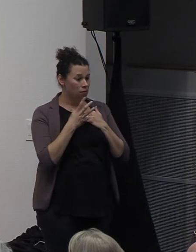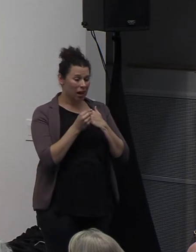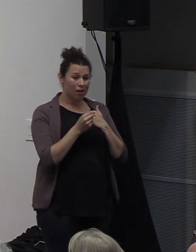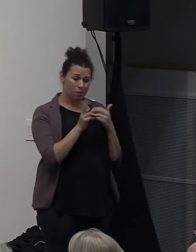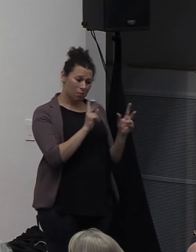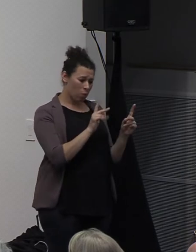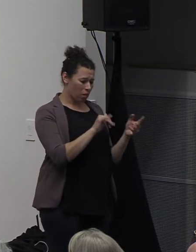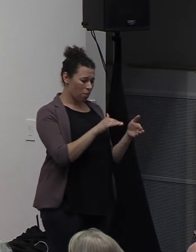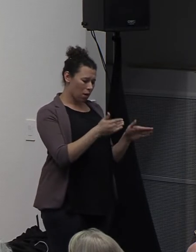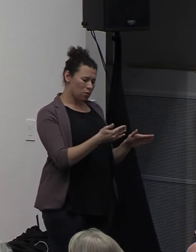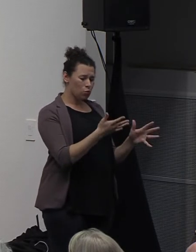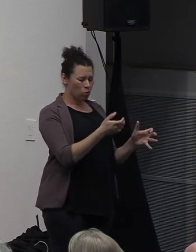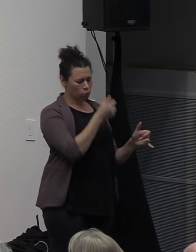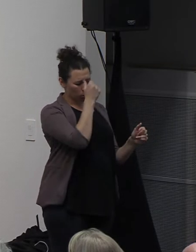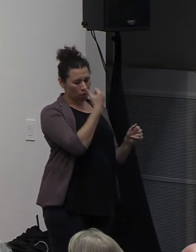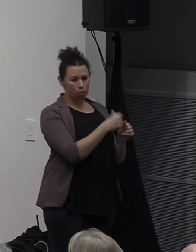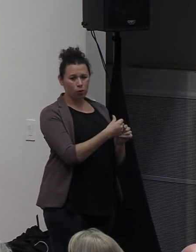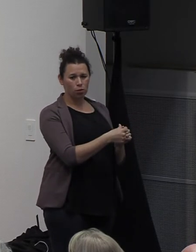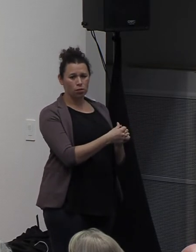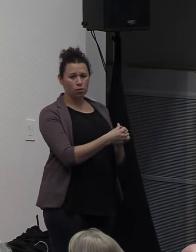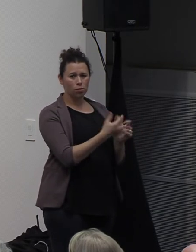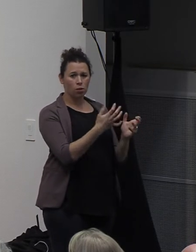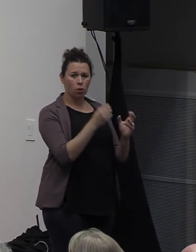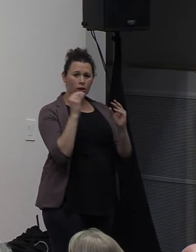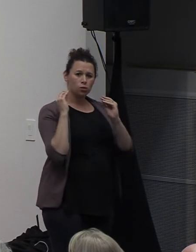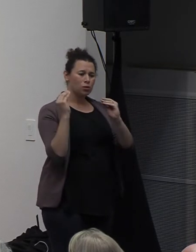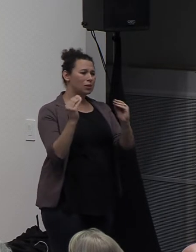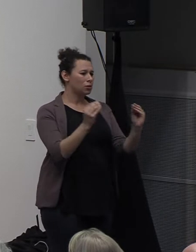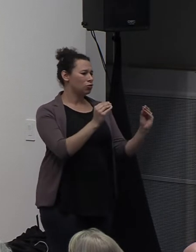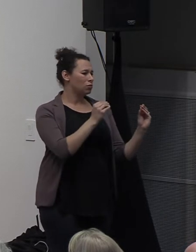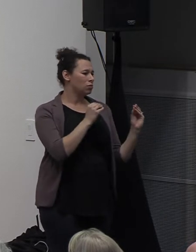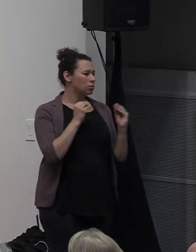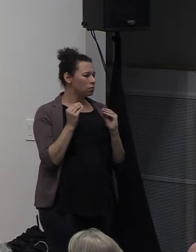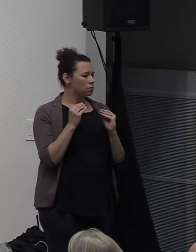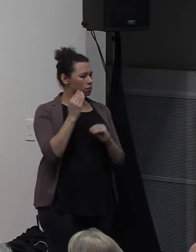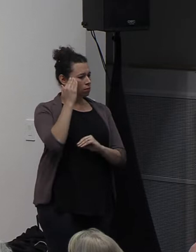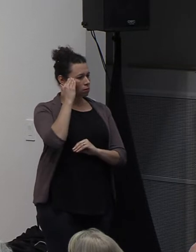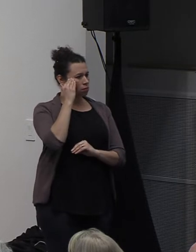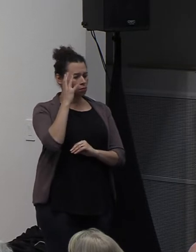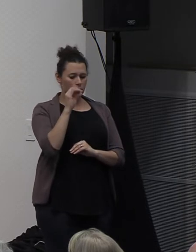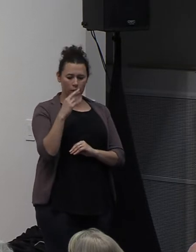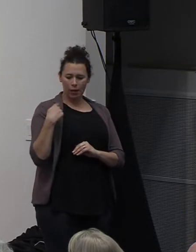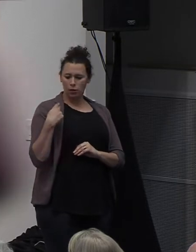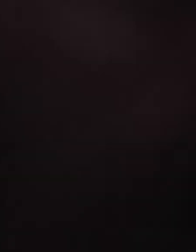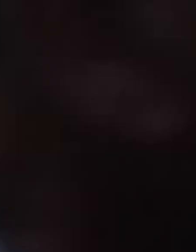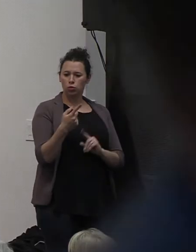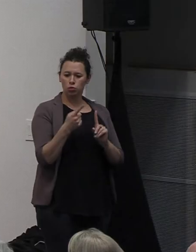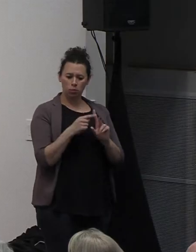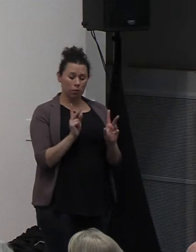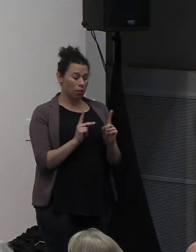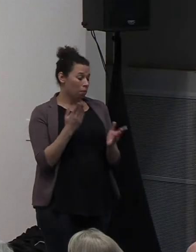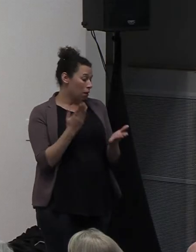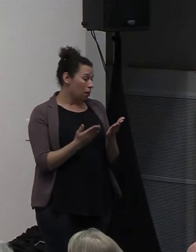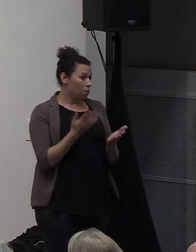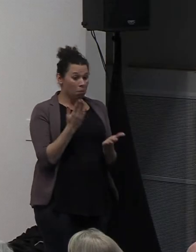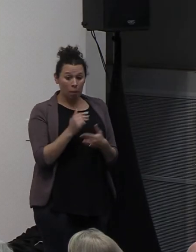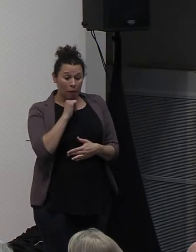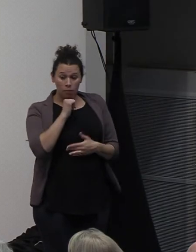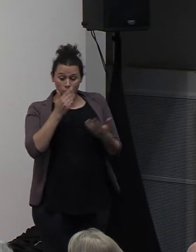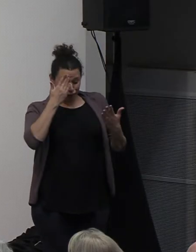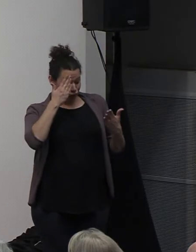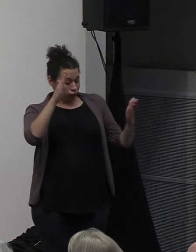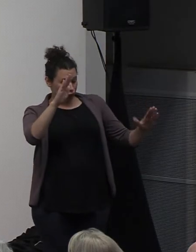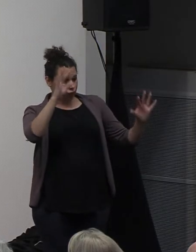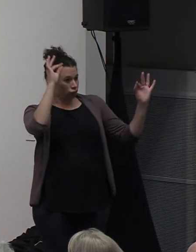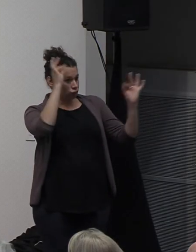perished. We want to teach by bringing awareness of this history to those who may or may not know about